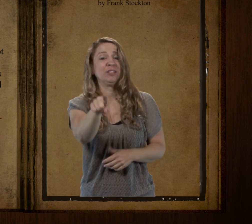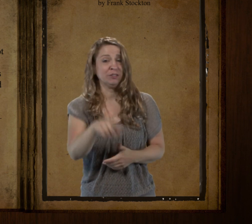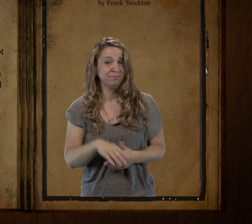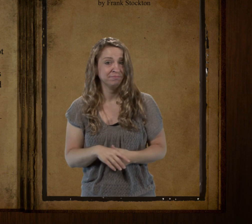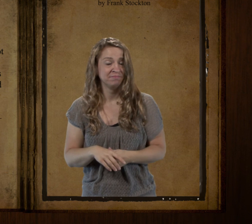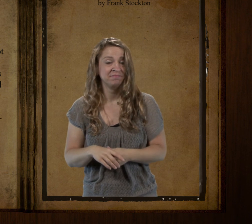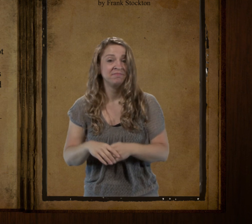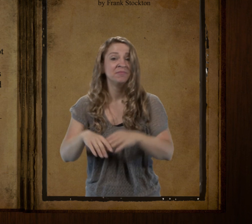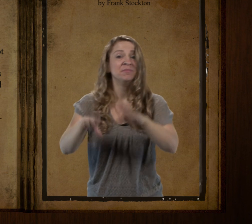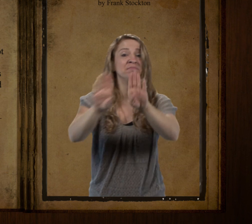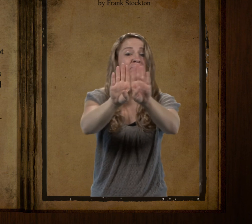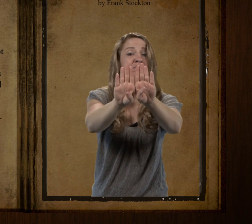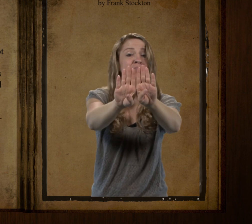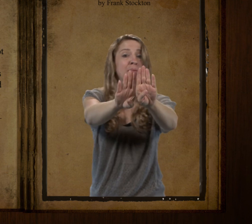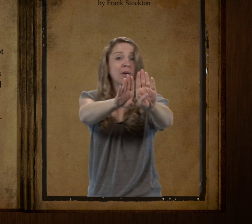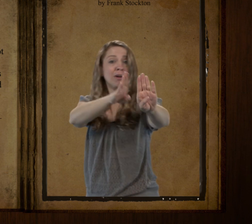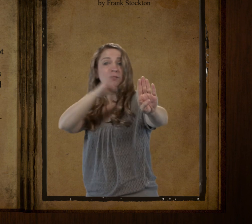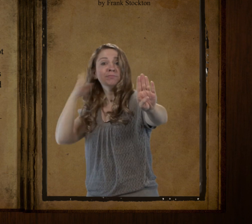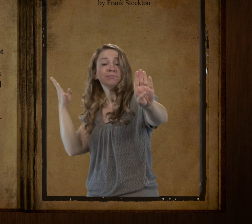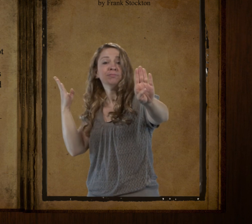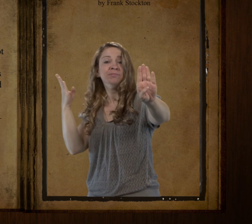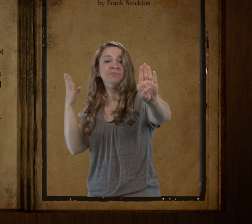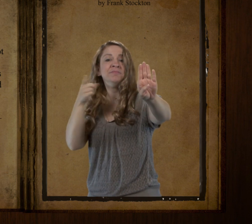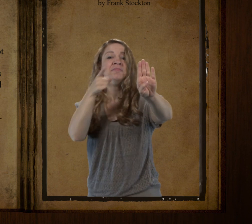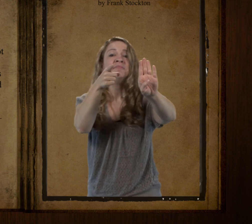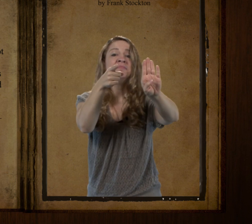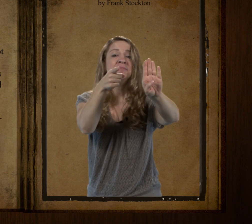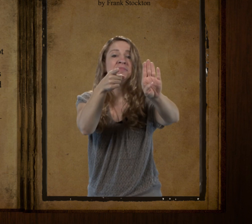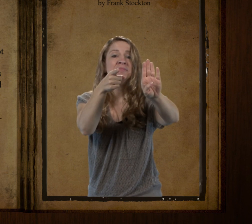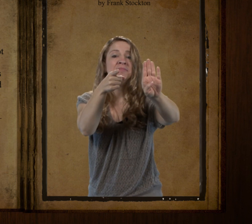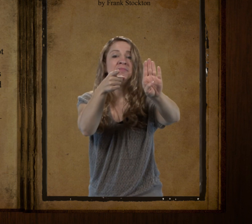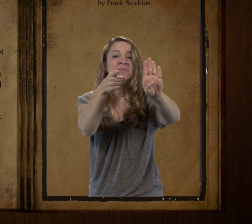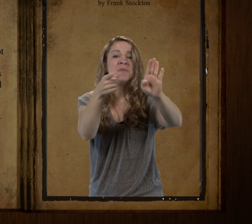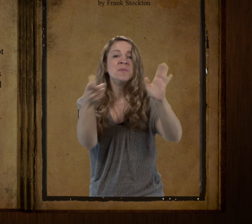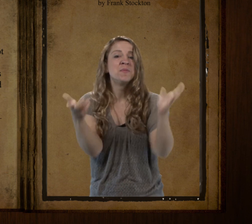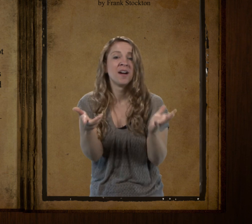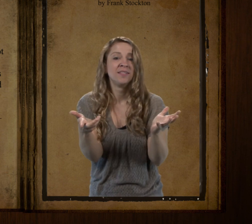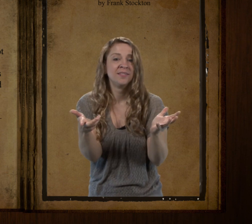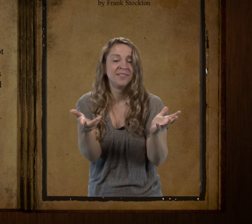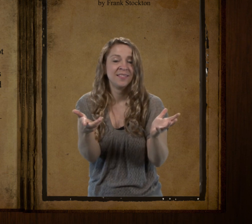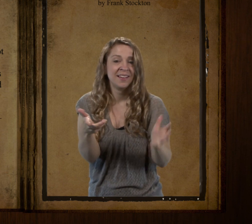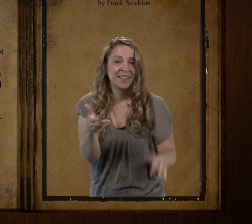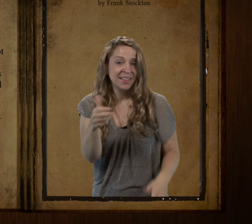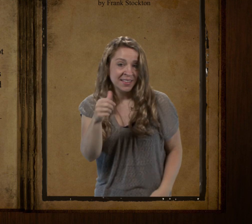Which came out of the open door, the lady or the tiger?